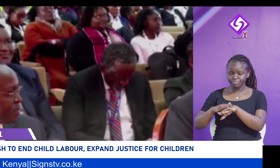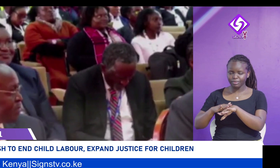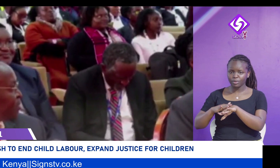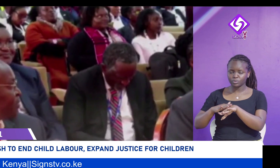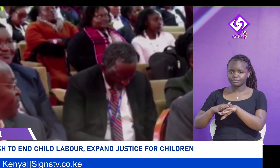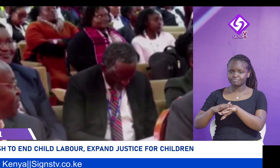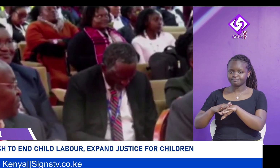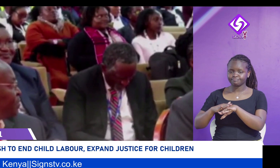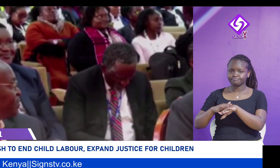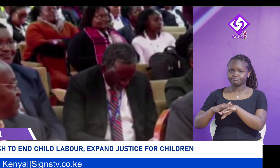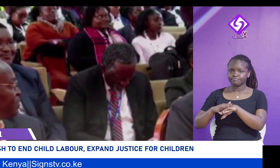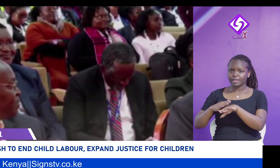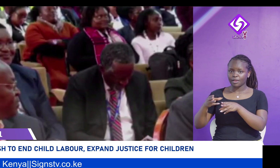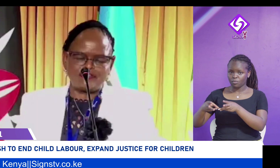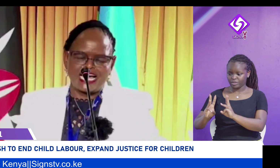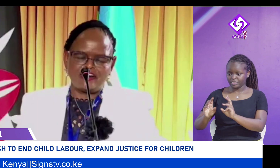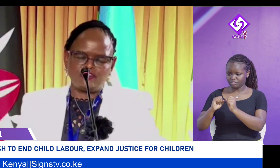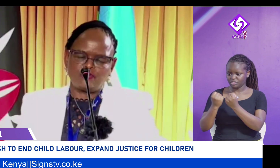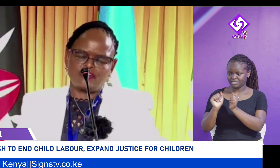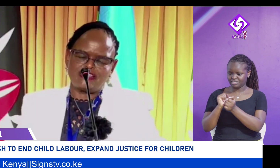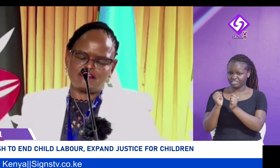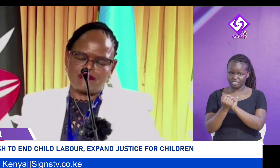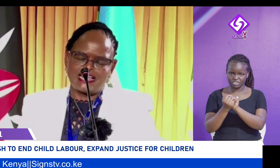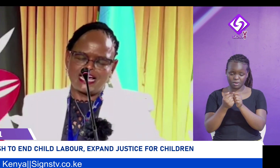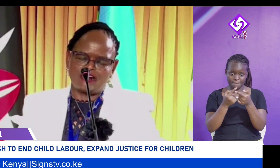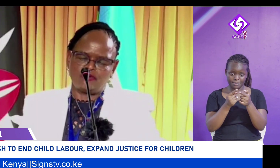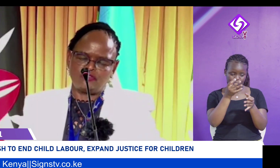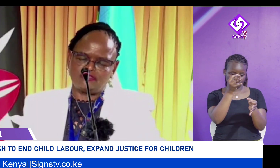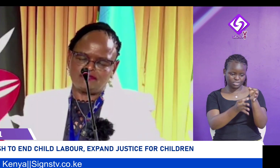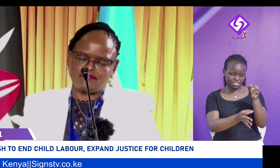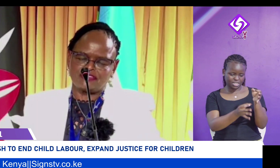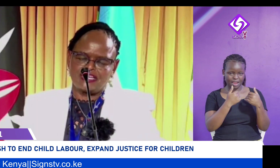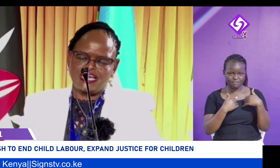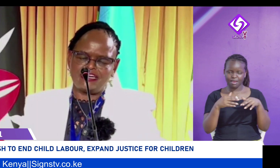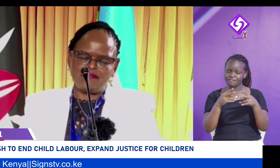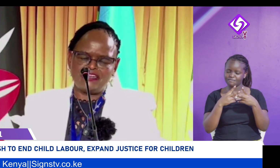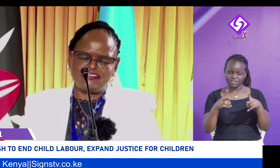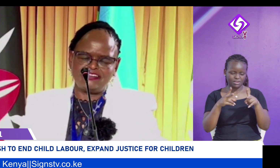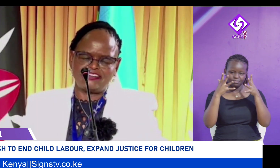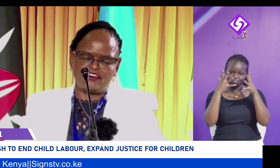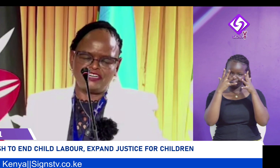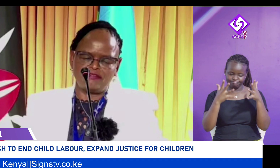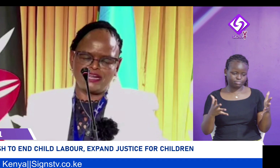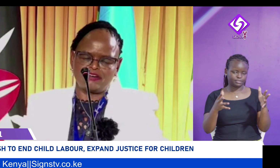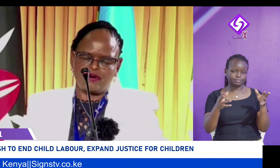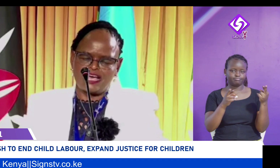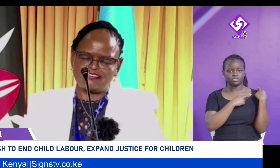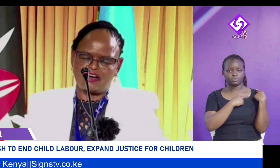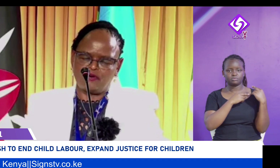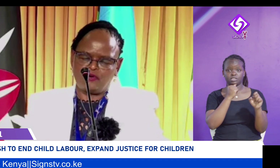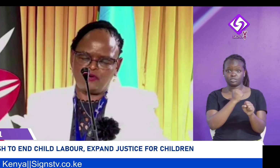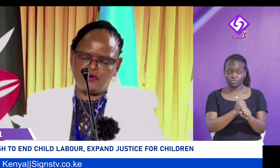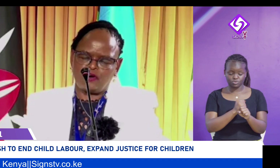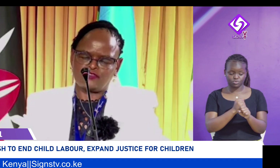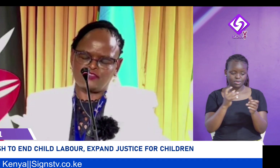a critical role to play, but we cannot walk this path alone. Eliminating child labor requires